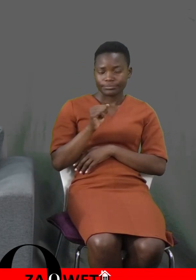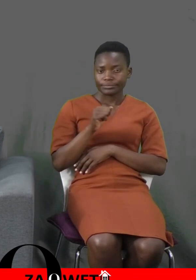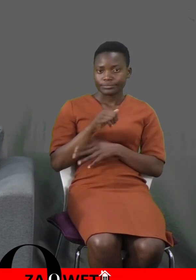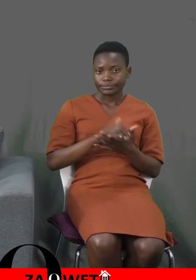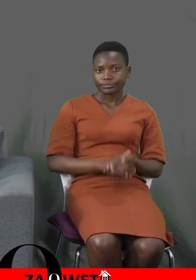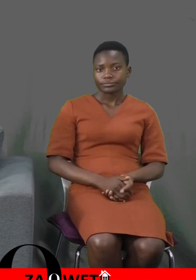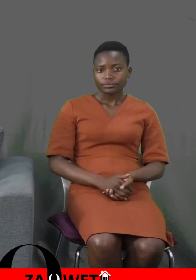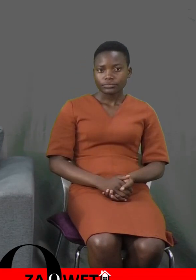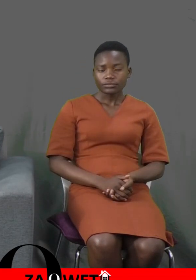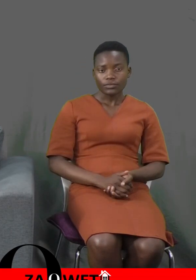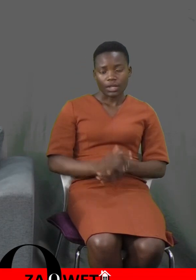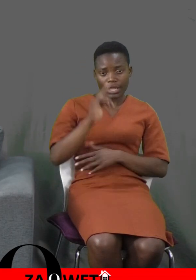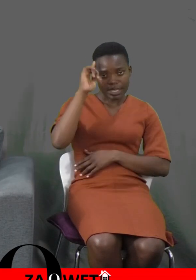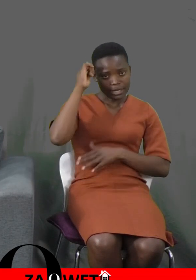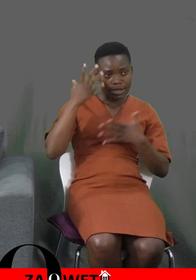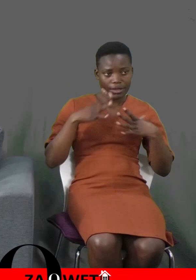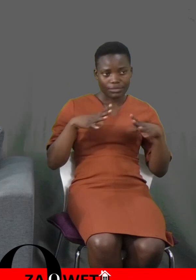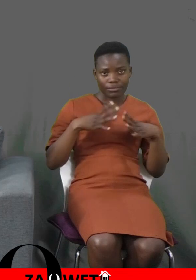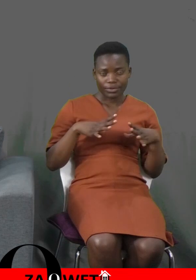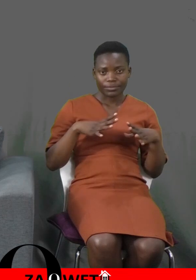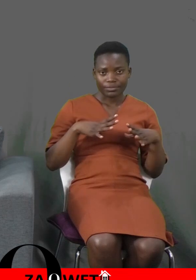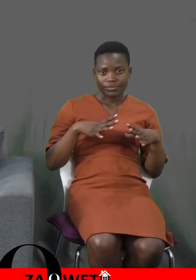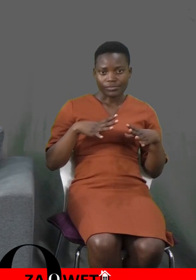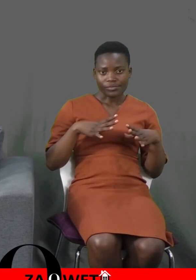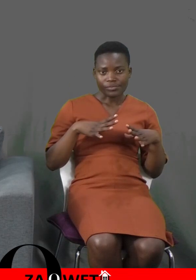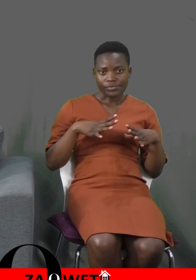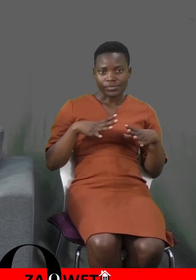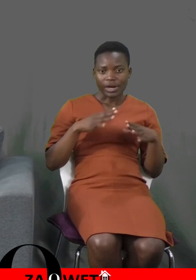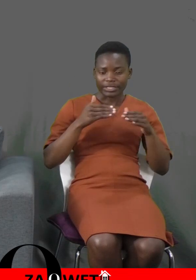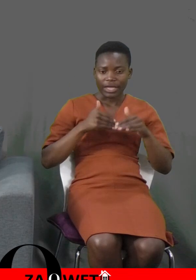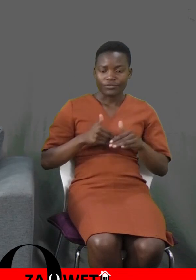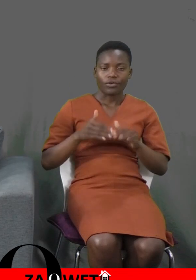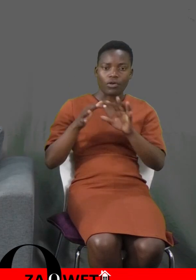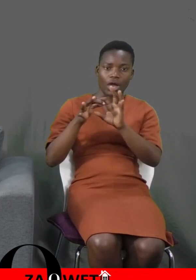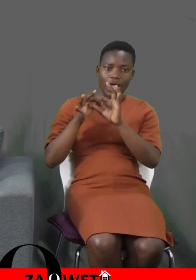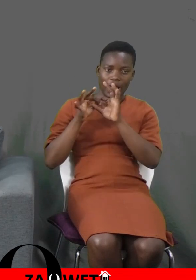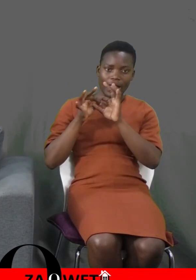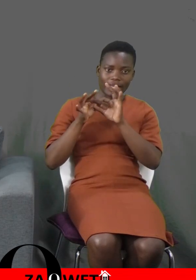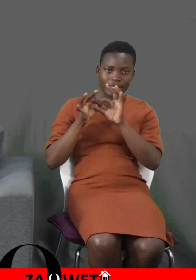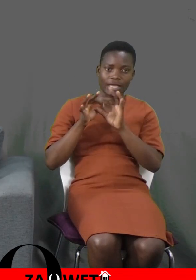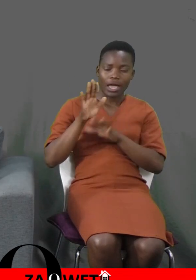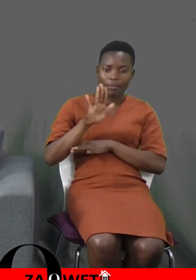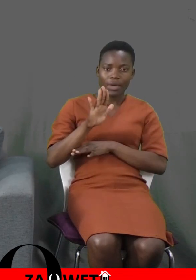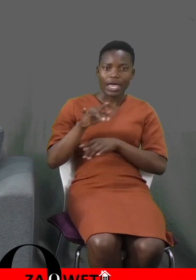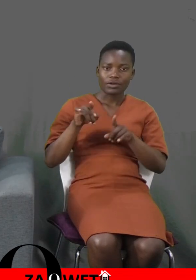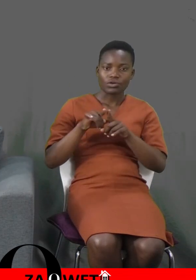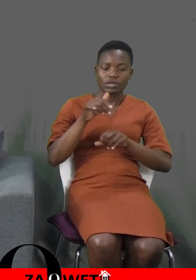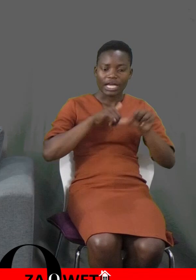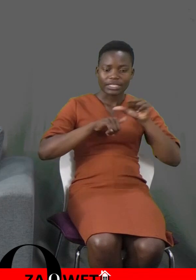Yes. And in Nyandarua, people are prompt to their cultural or their daily activities is